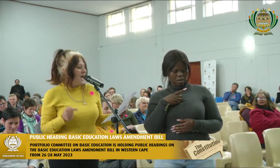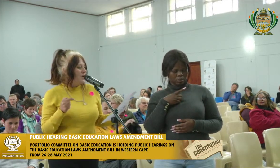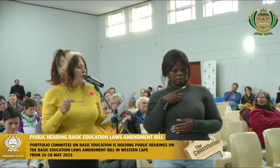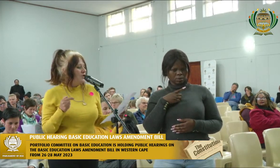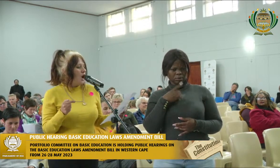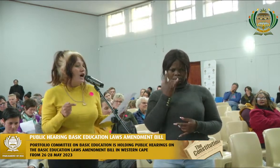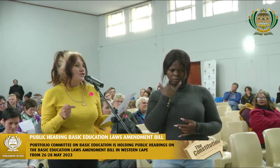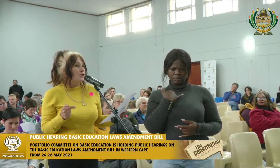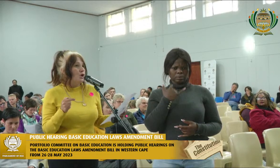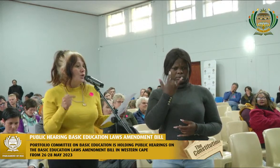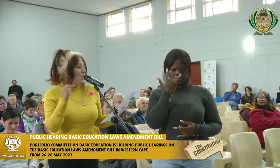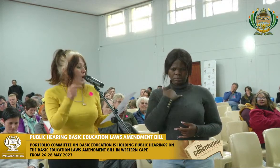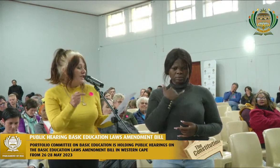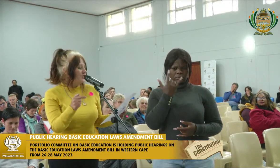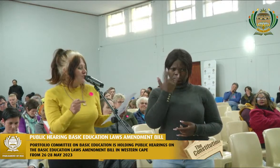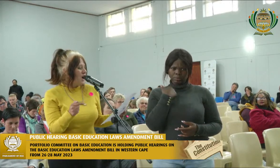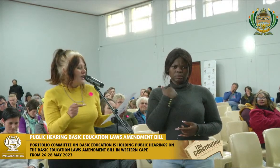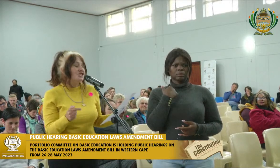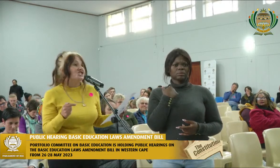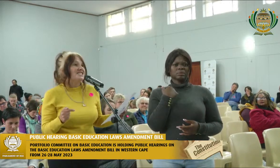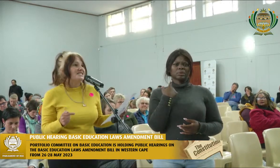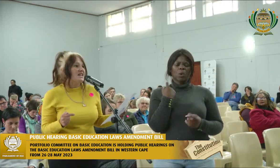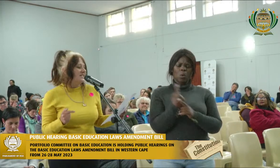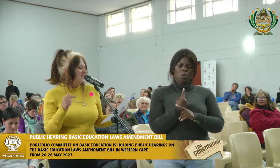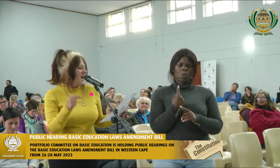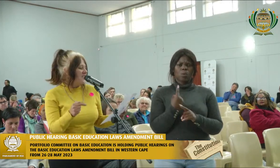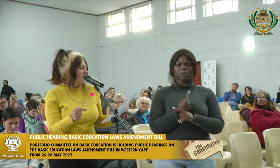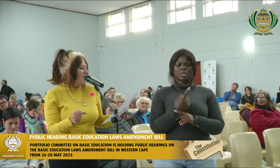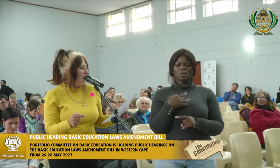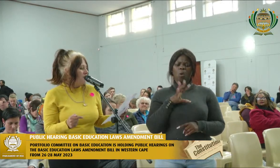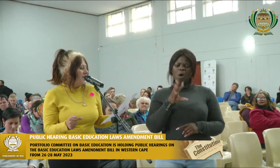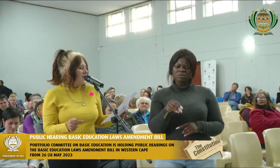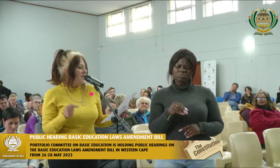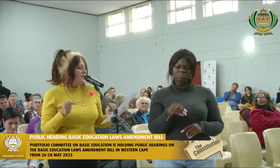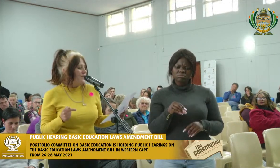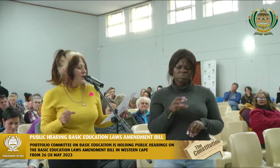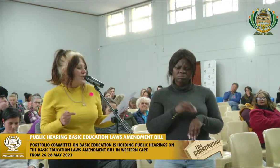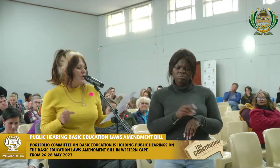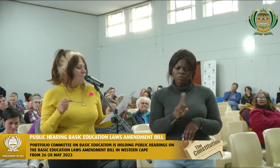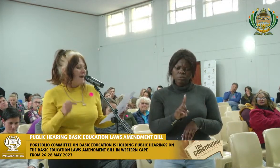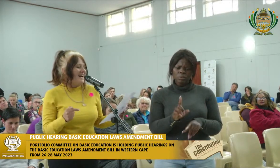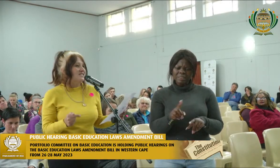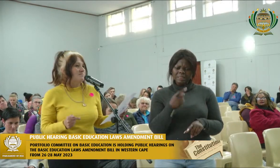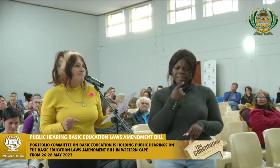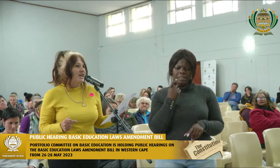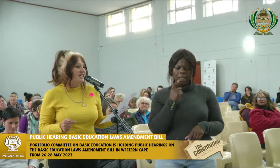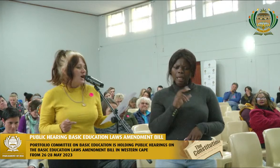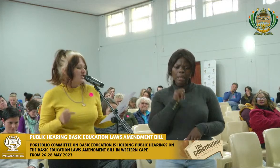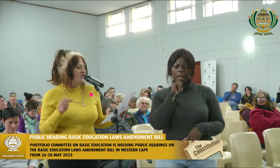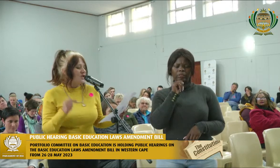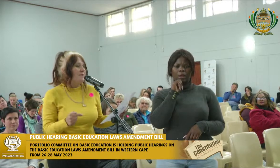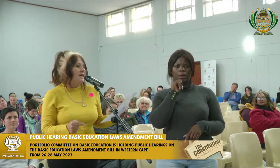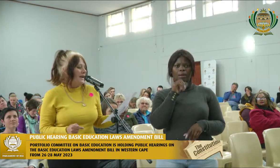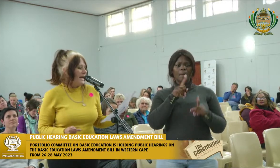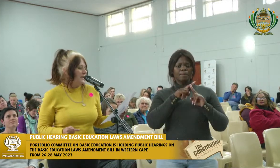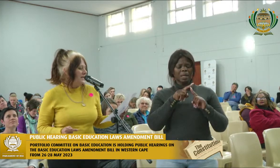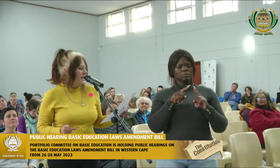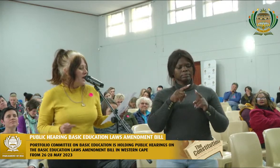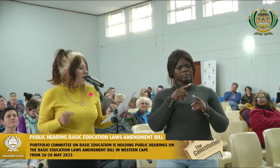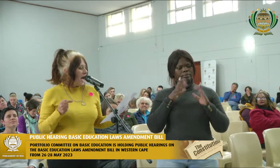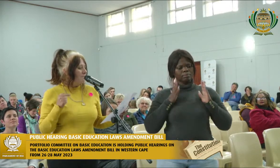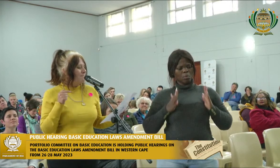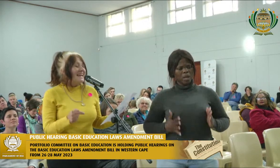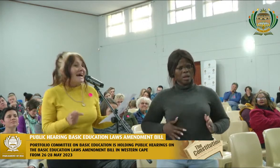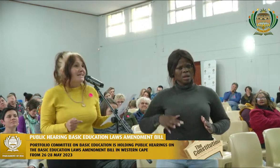sleep? And when you ask her what's wrong, she says, nothing, mom, even though her mind and body are screaming in